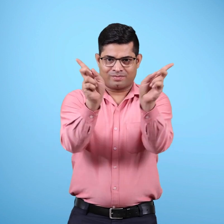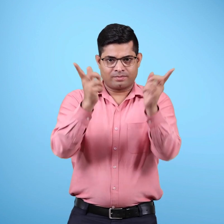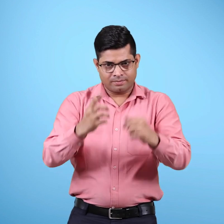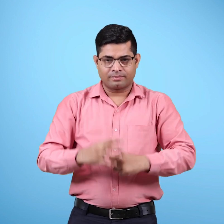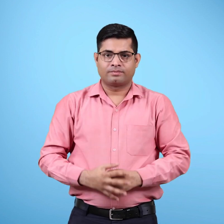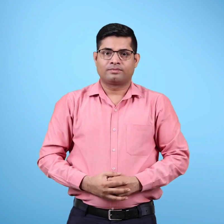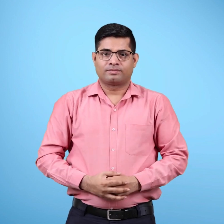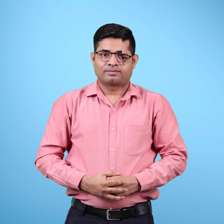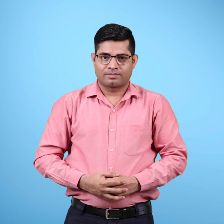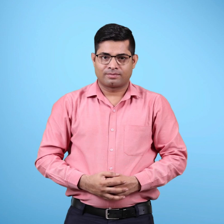Buds.